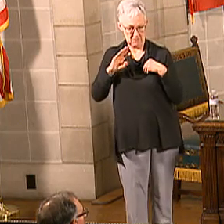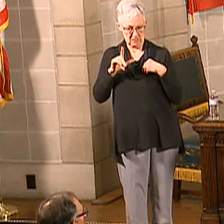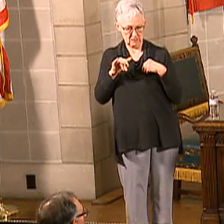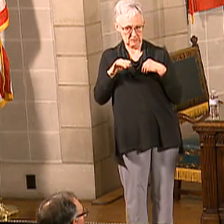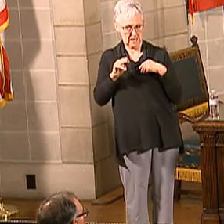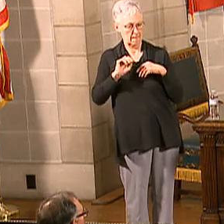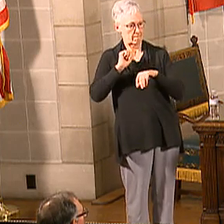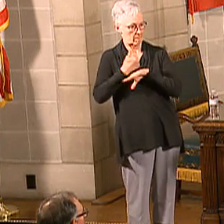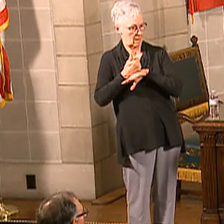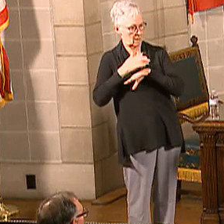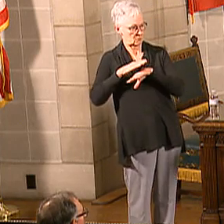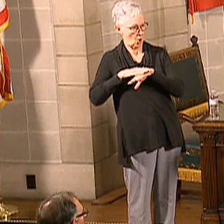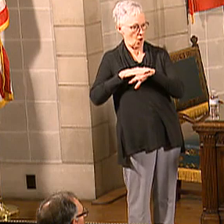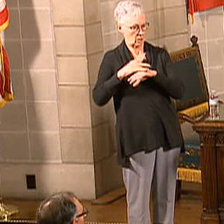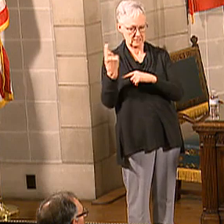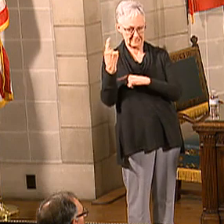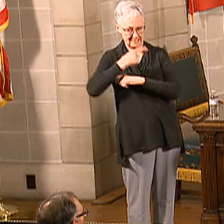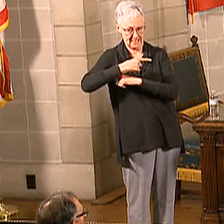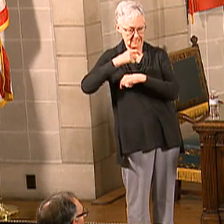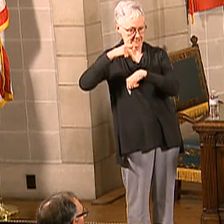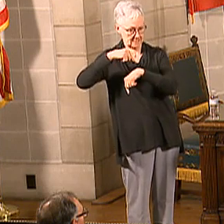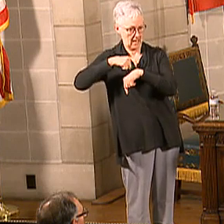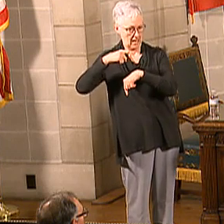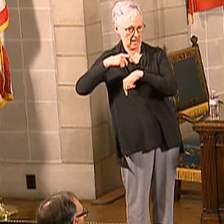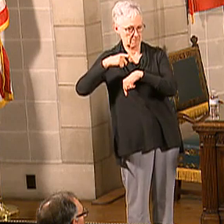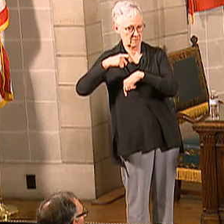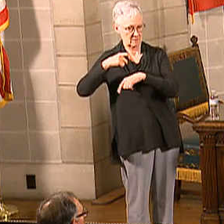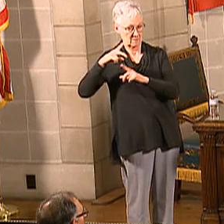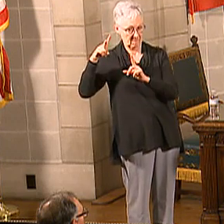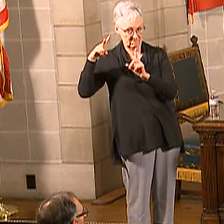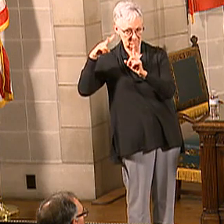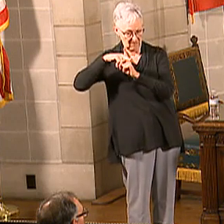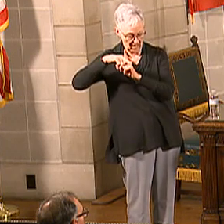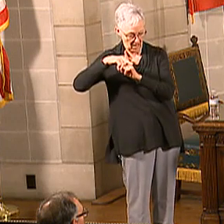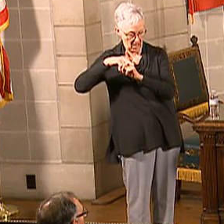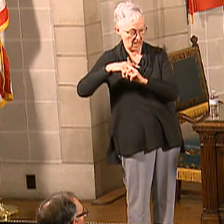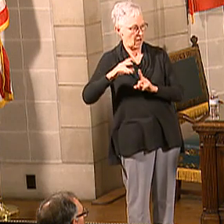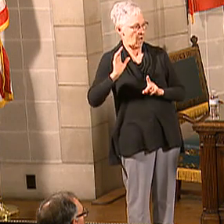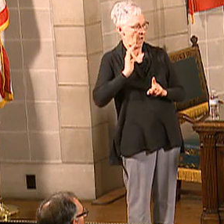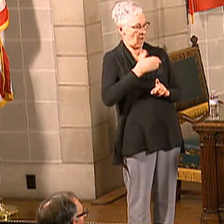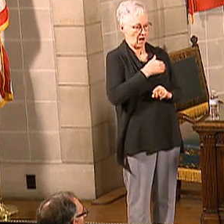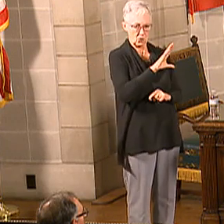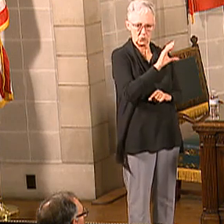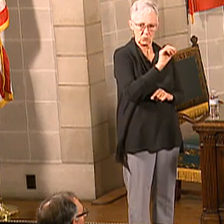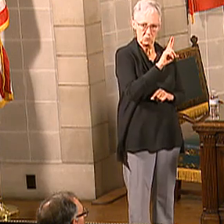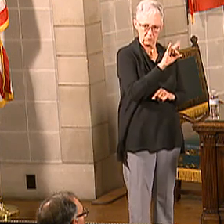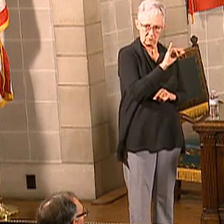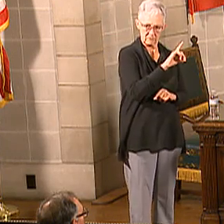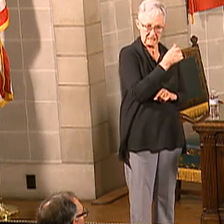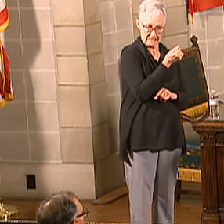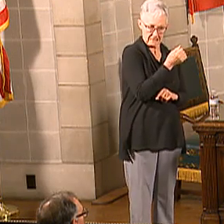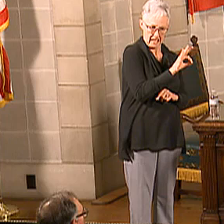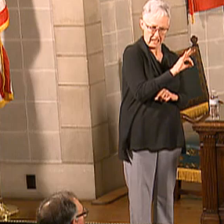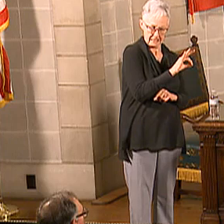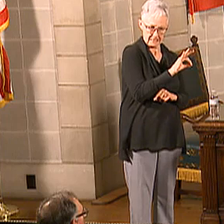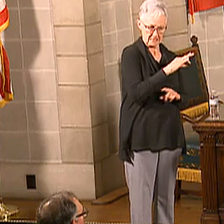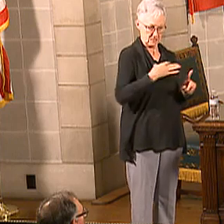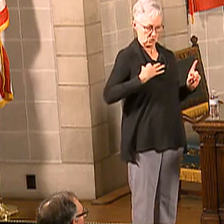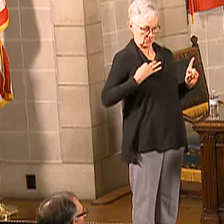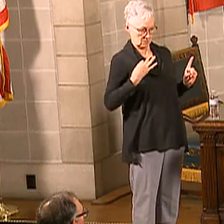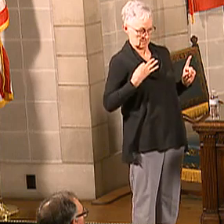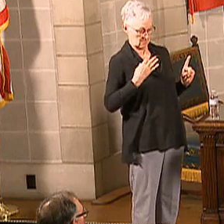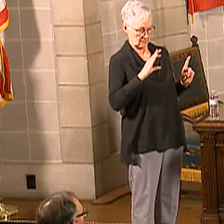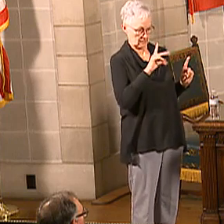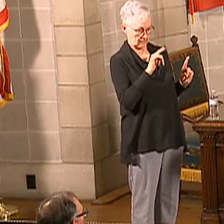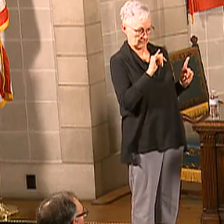extent, but you know, the claims will move faster that are a COVID-19 related claim where it's a layoff, they close the bar, they close